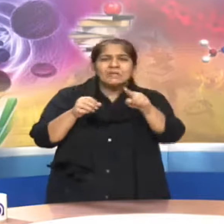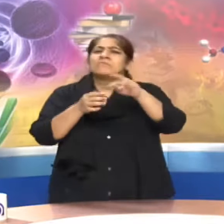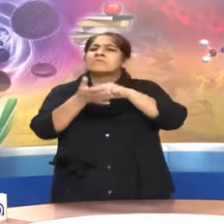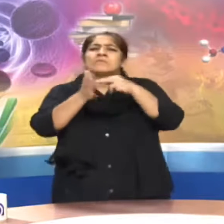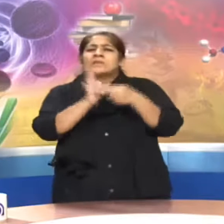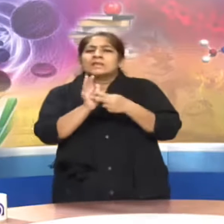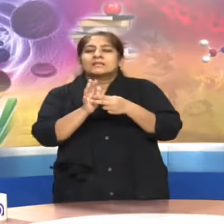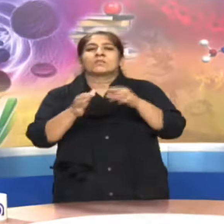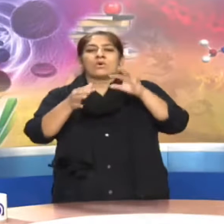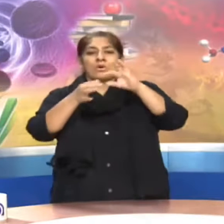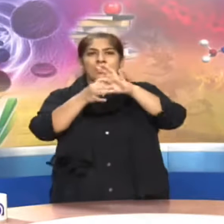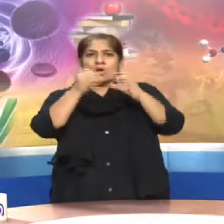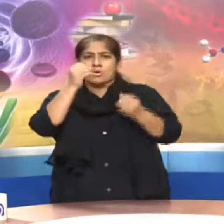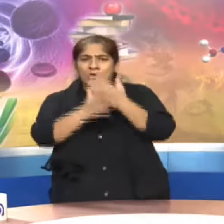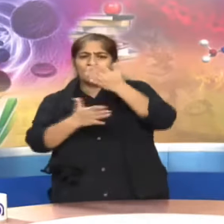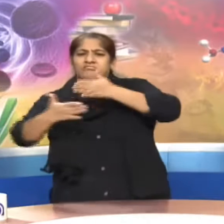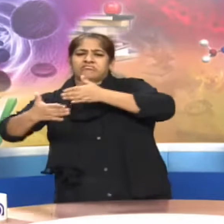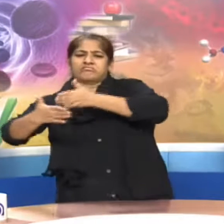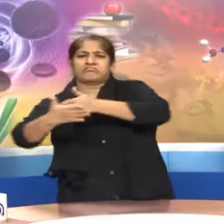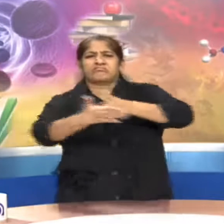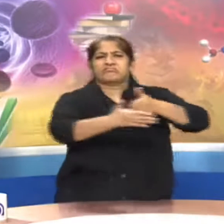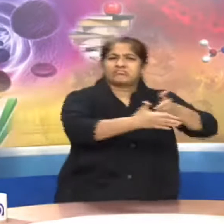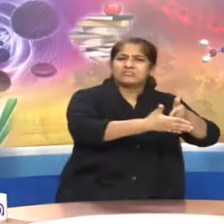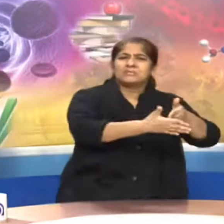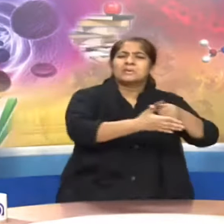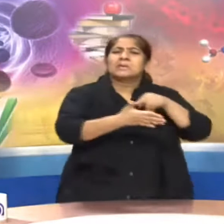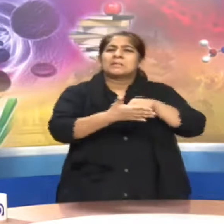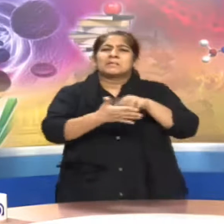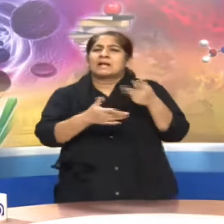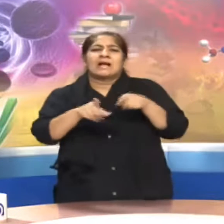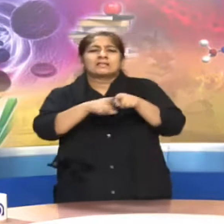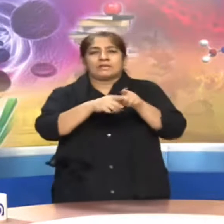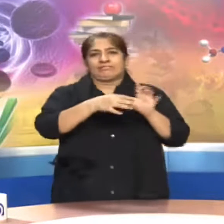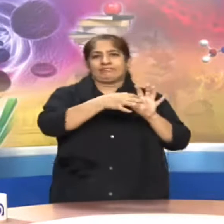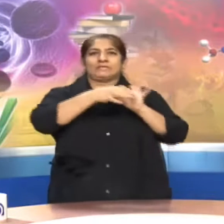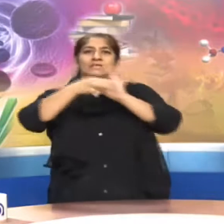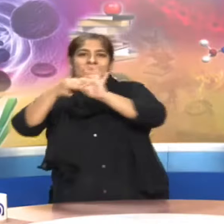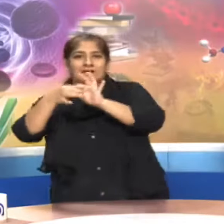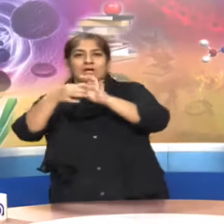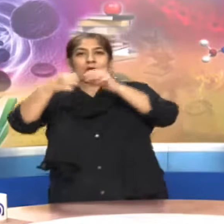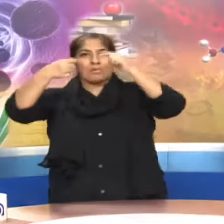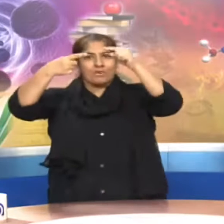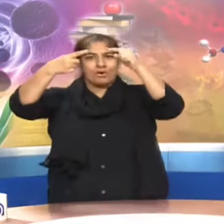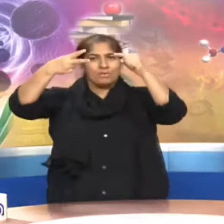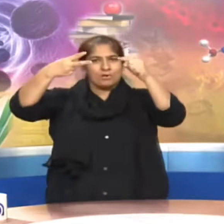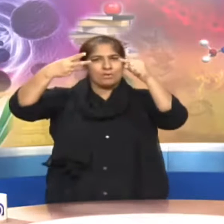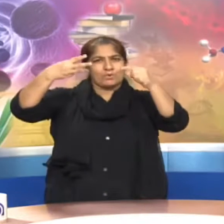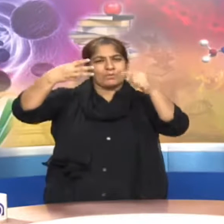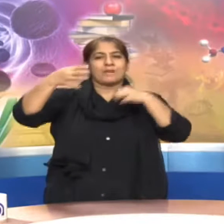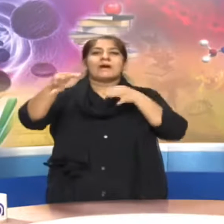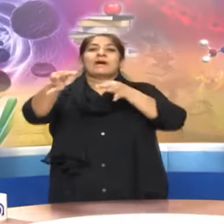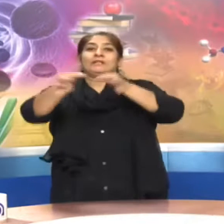As you saw in the picture of organizational barriers, now we'll understand all those 4